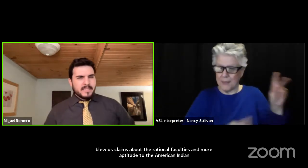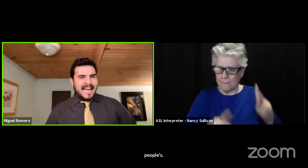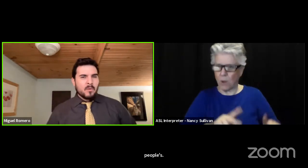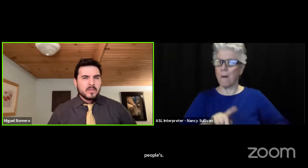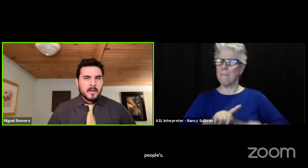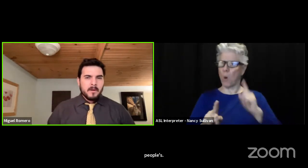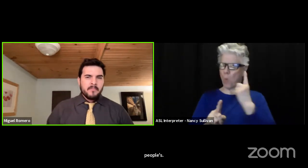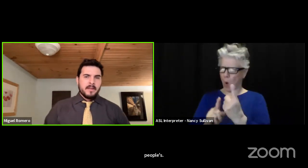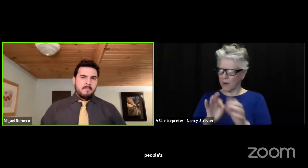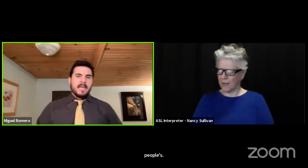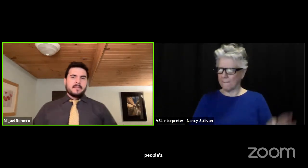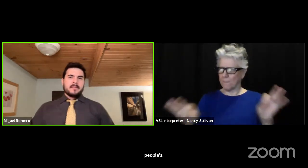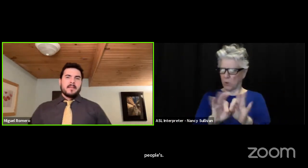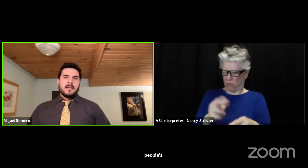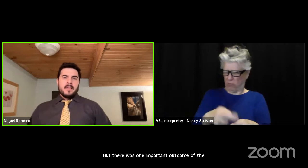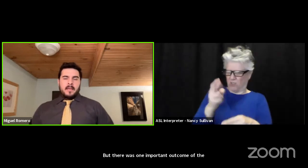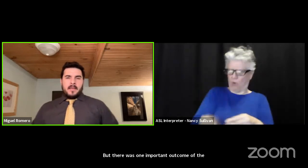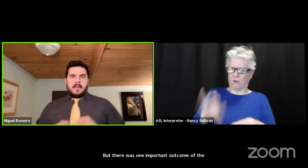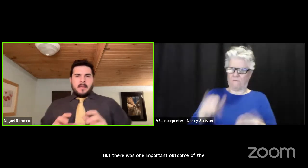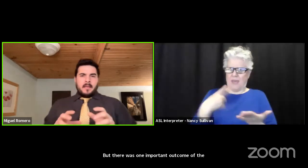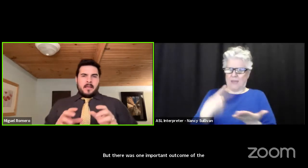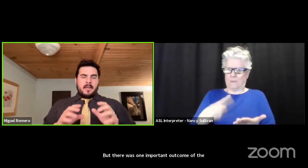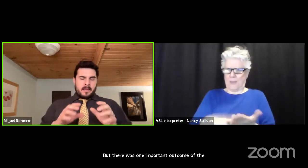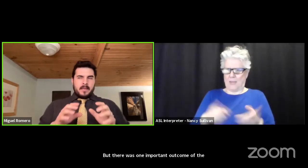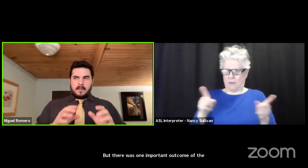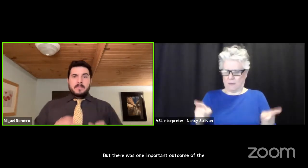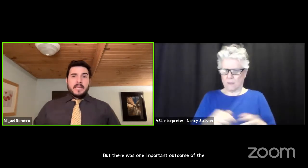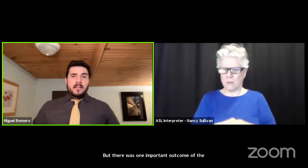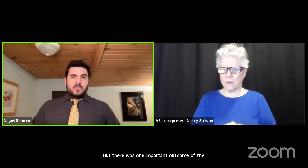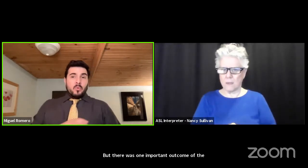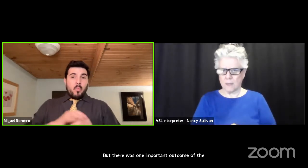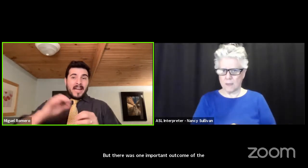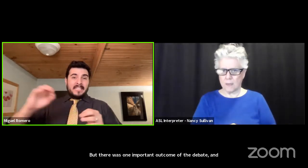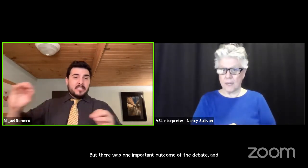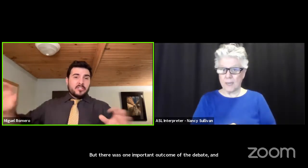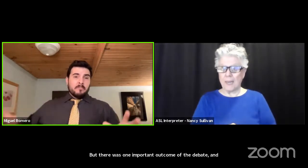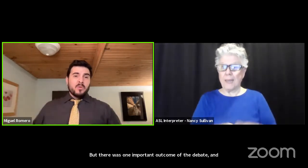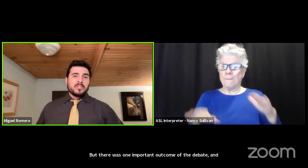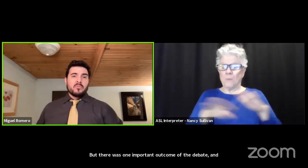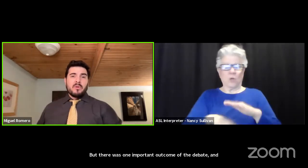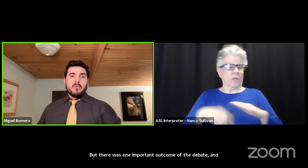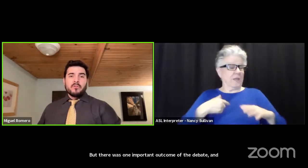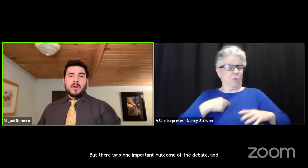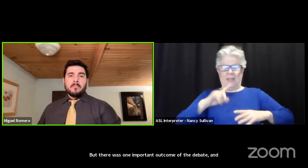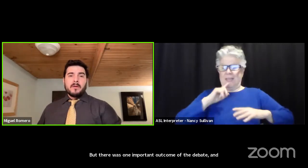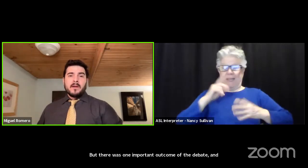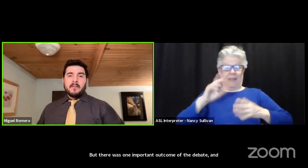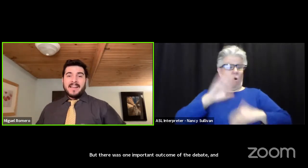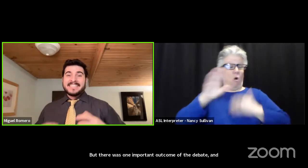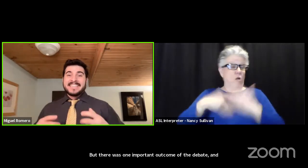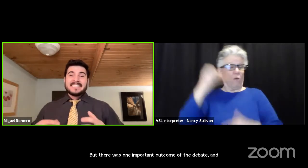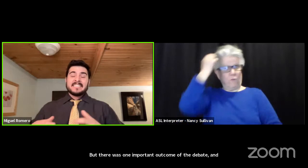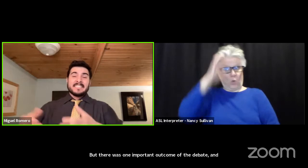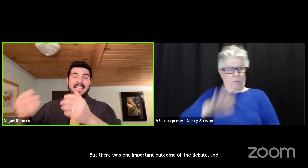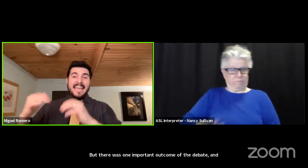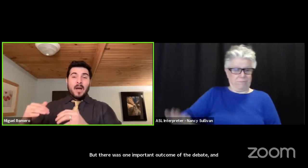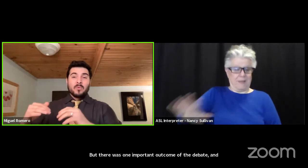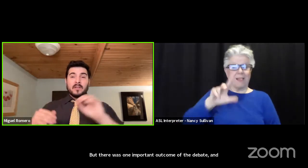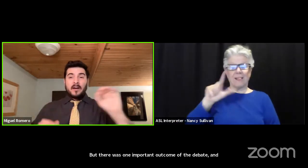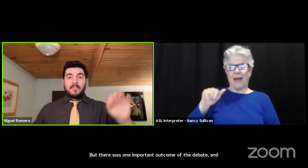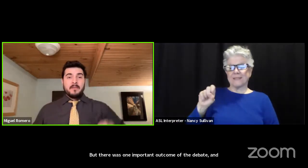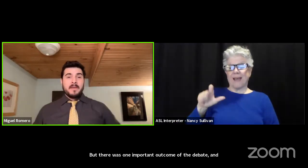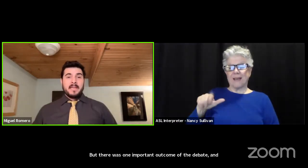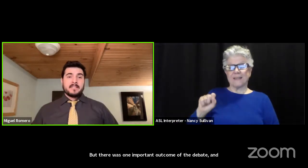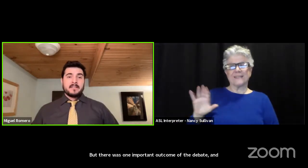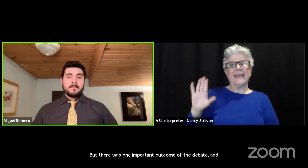one important outcome of the debate. And in particular, it was the wide distribution throughout Europe of Las Casas'